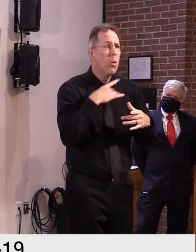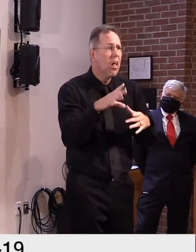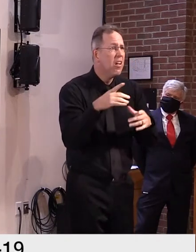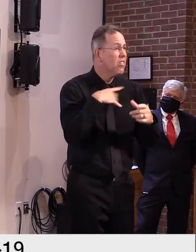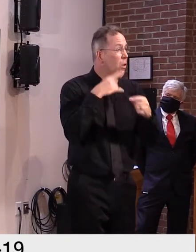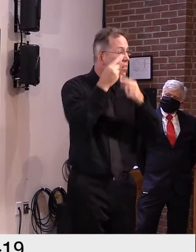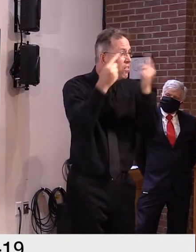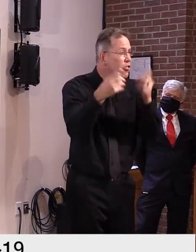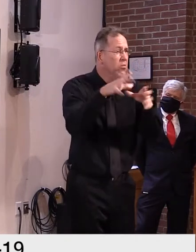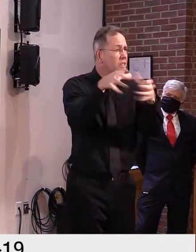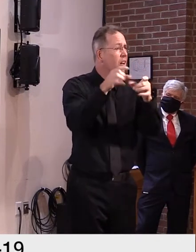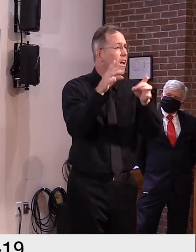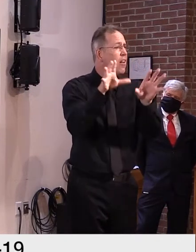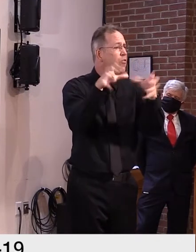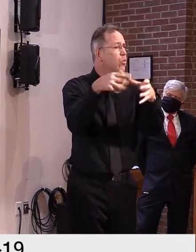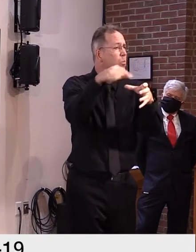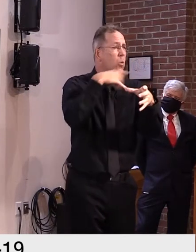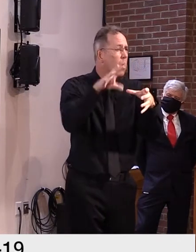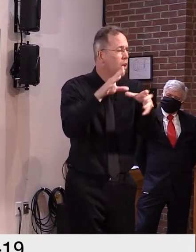unacceptable.